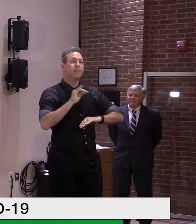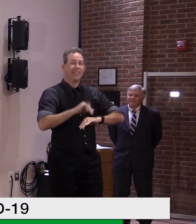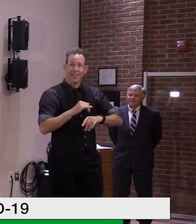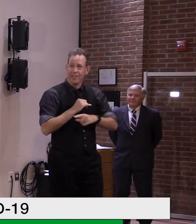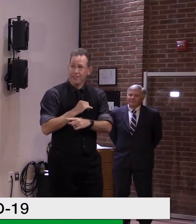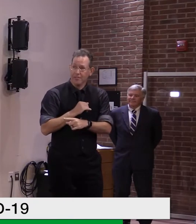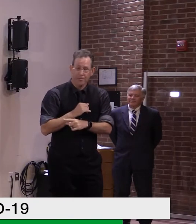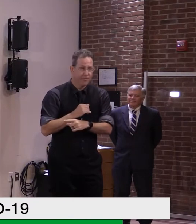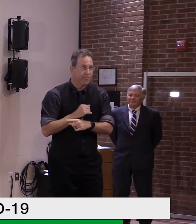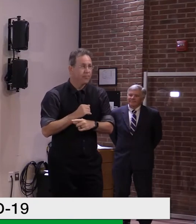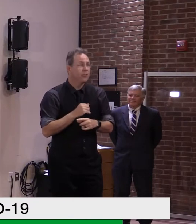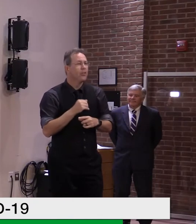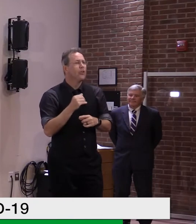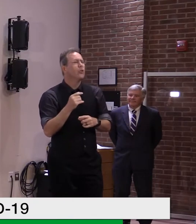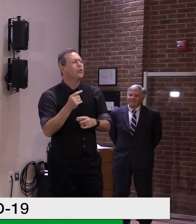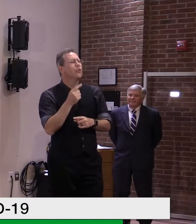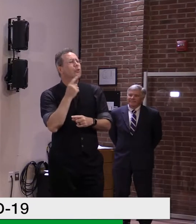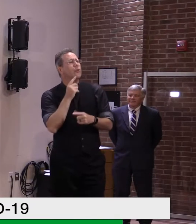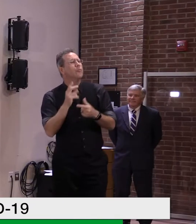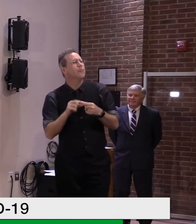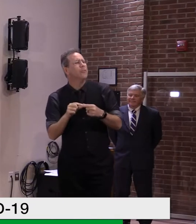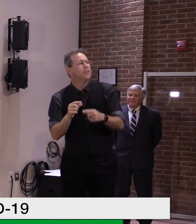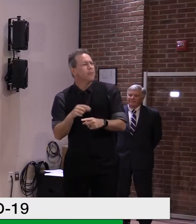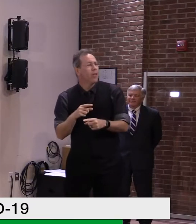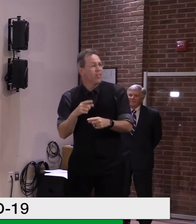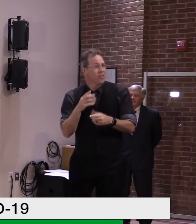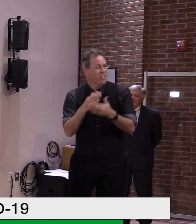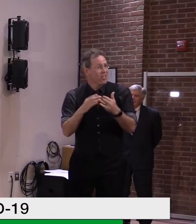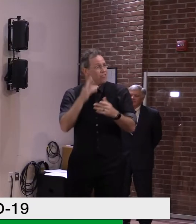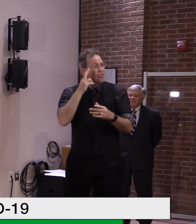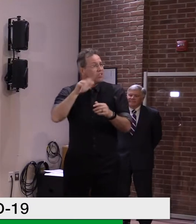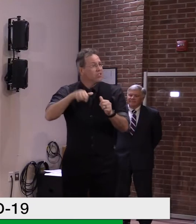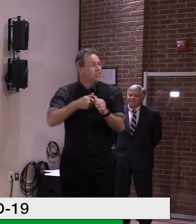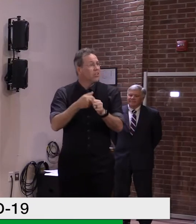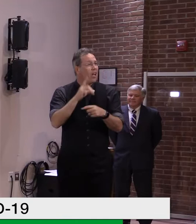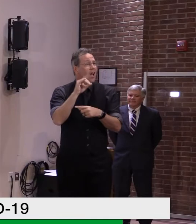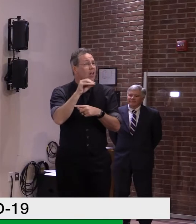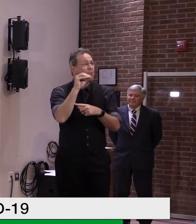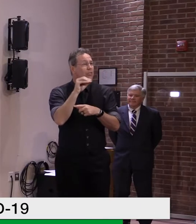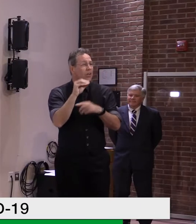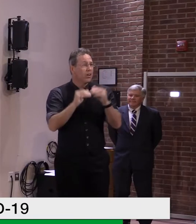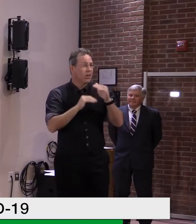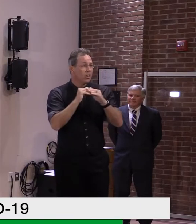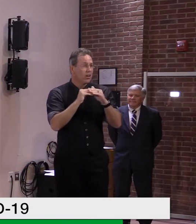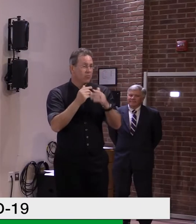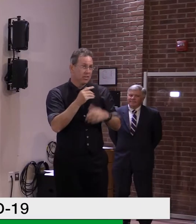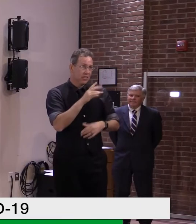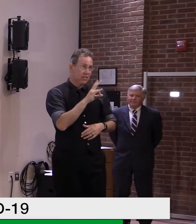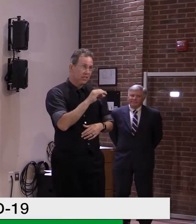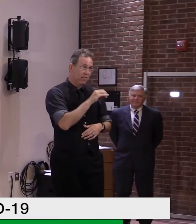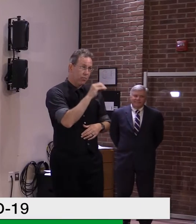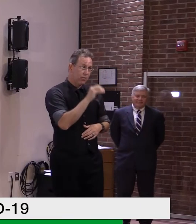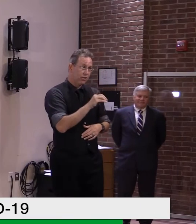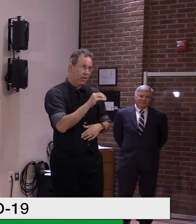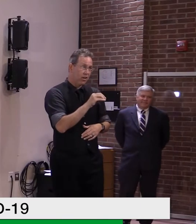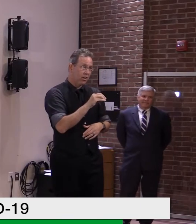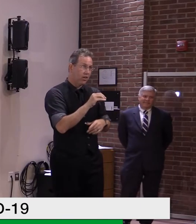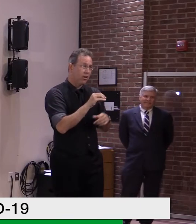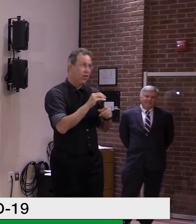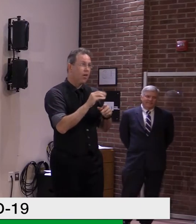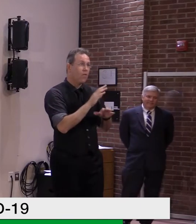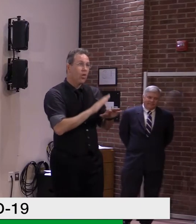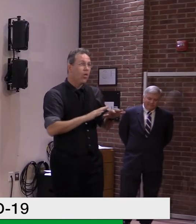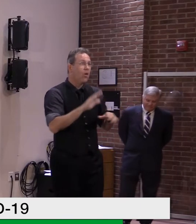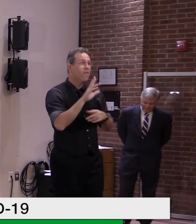you clarified that part of that was because that would mean that 70% of Vermonters overall would then be vaccinated. And